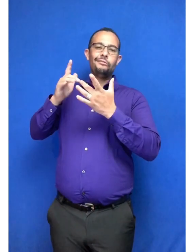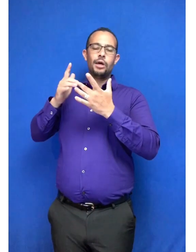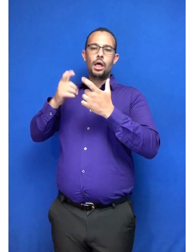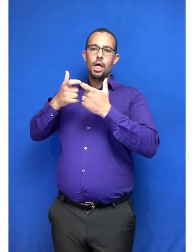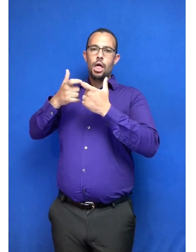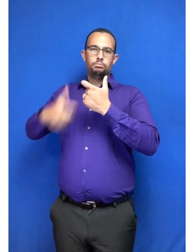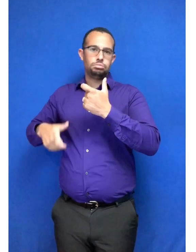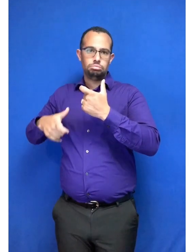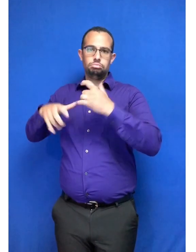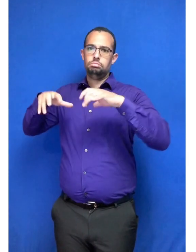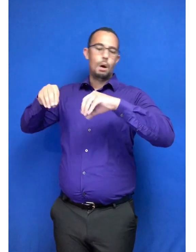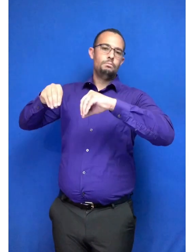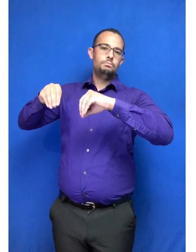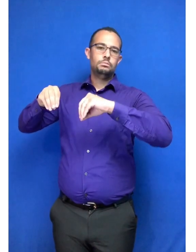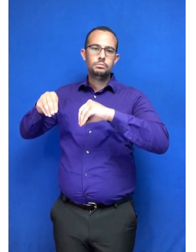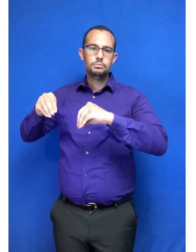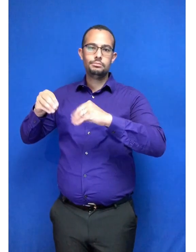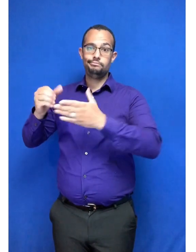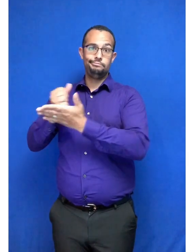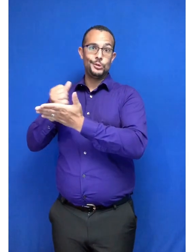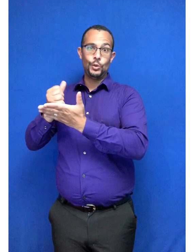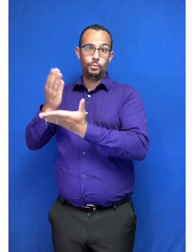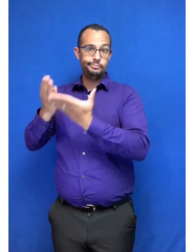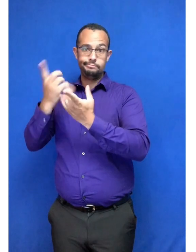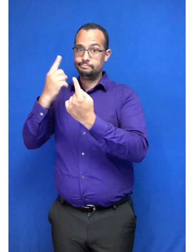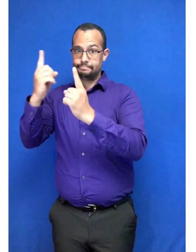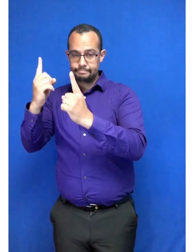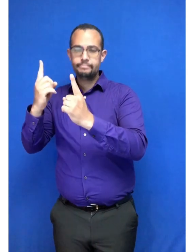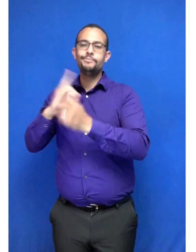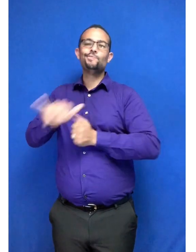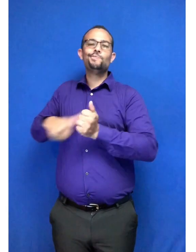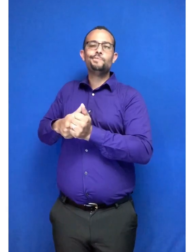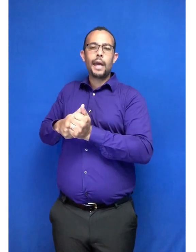not work very well. So having cash on hand is definitely a good idea.